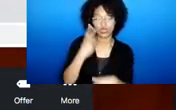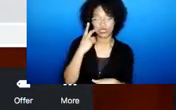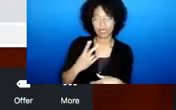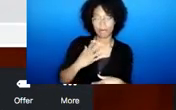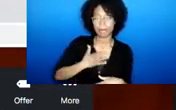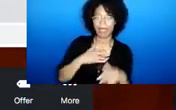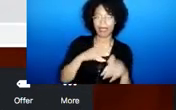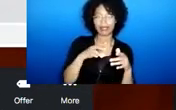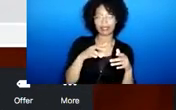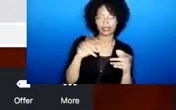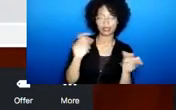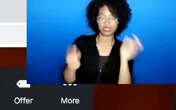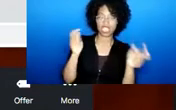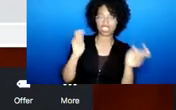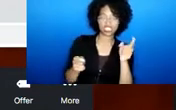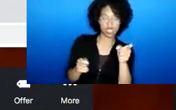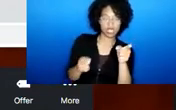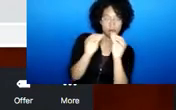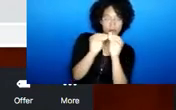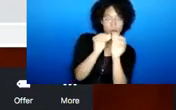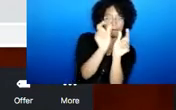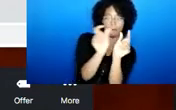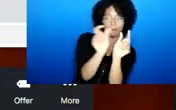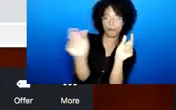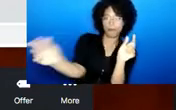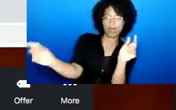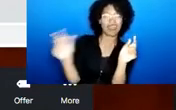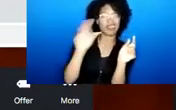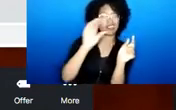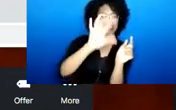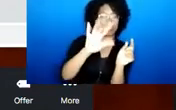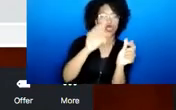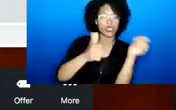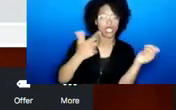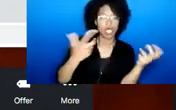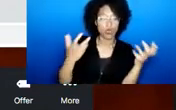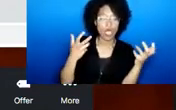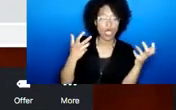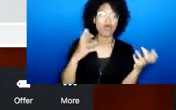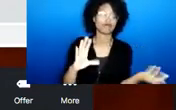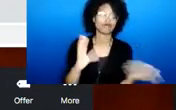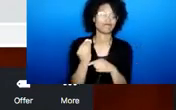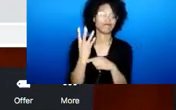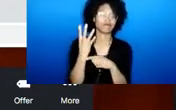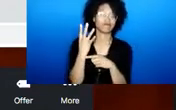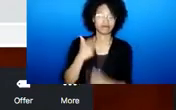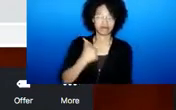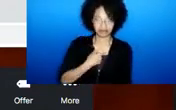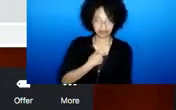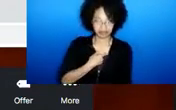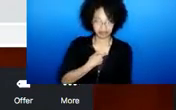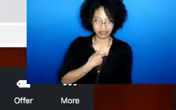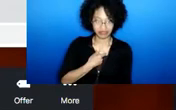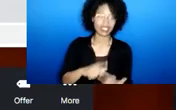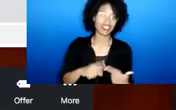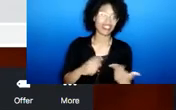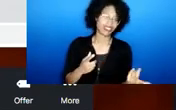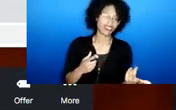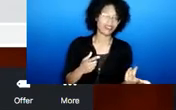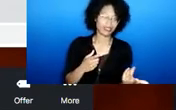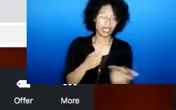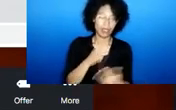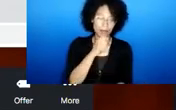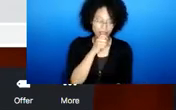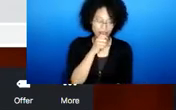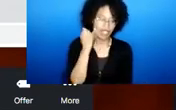me, and all I have to do is click on the icons of the camera and the microphone to turn them on